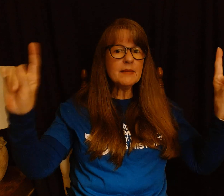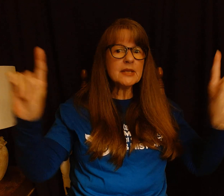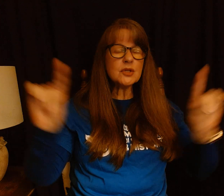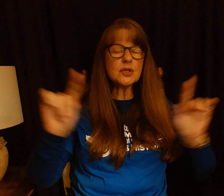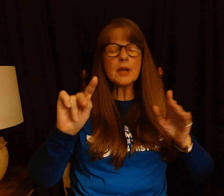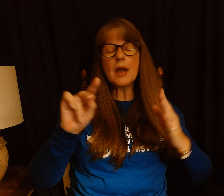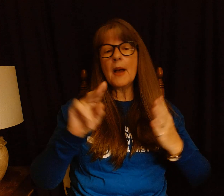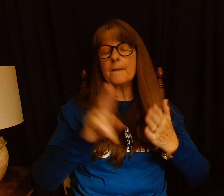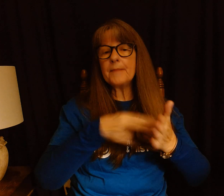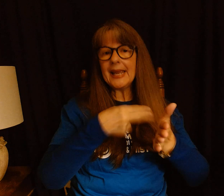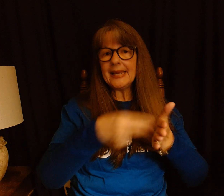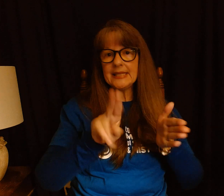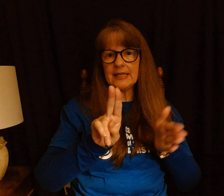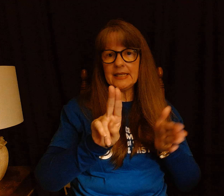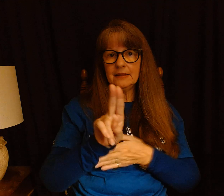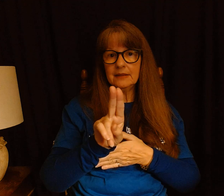famous painting,